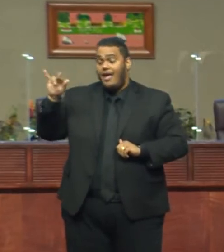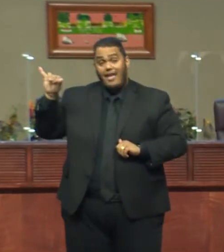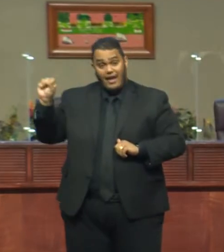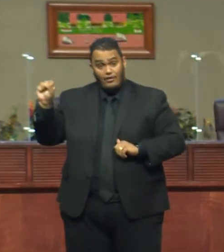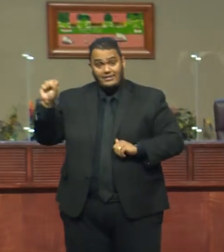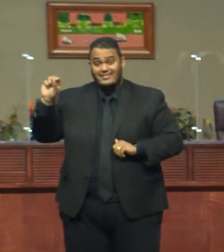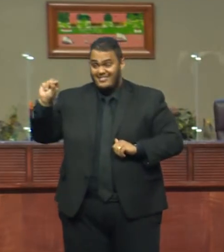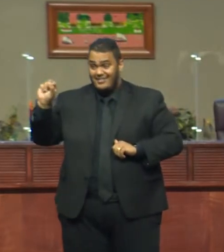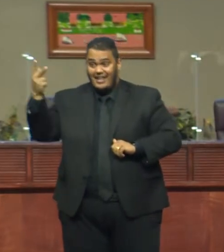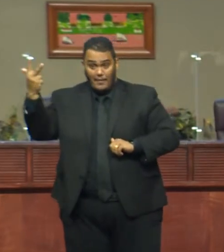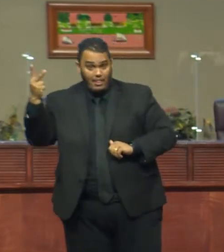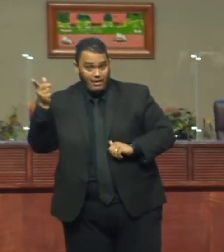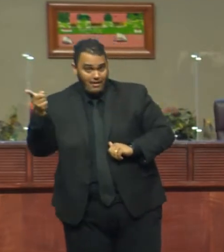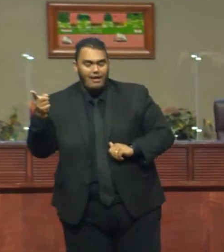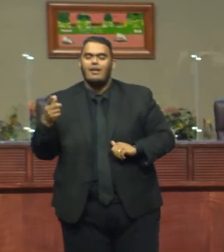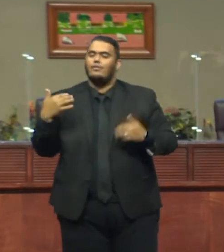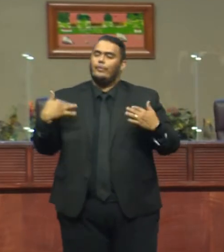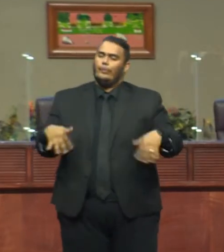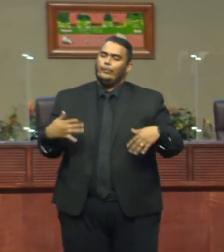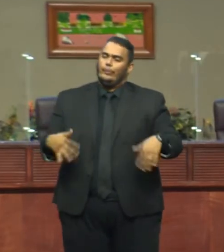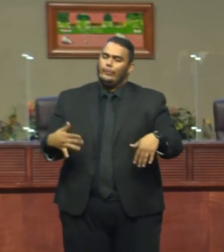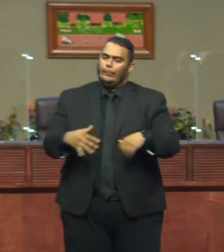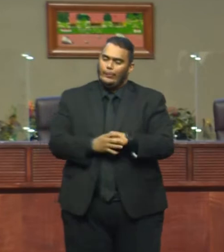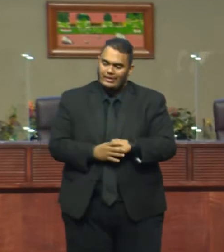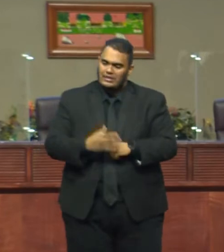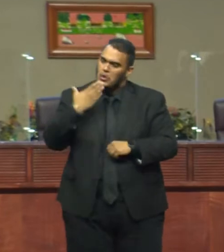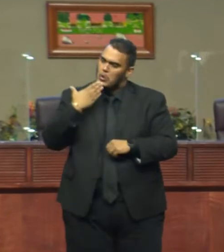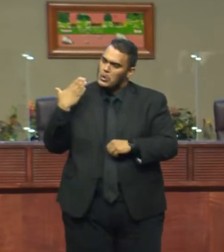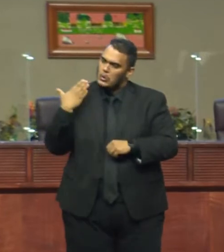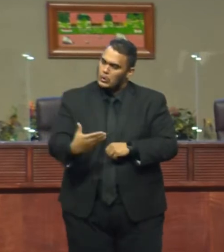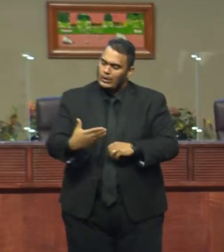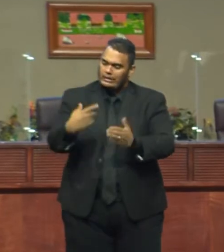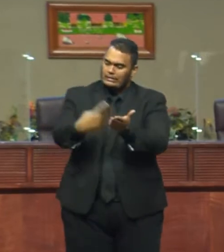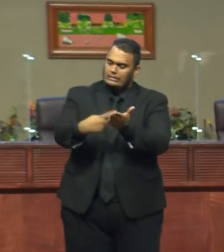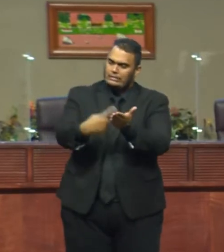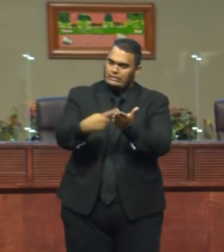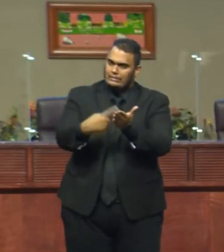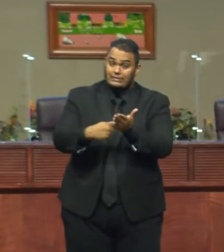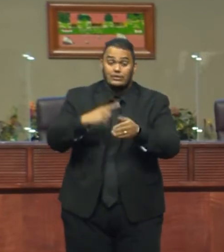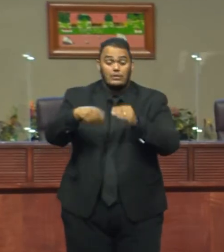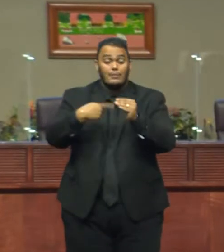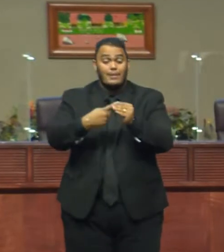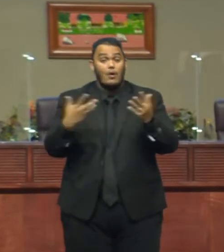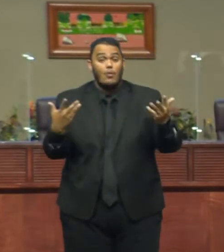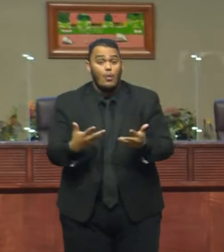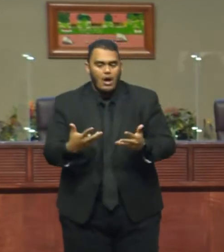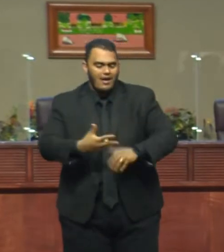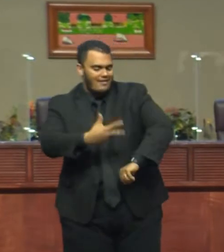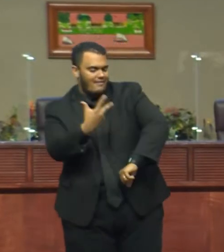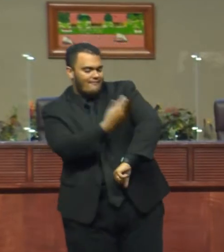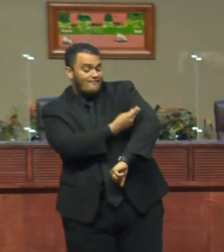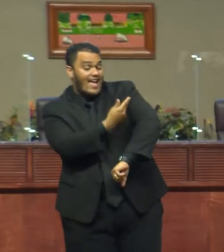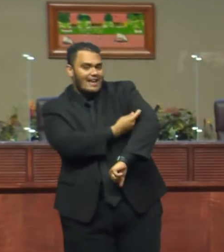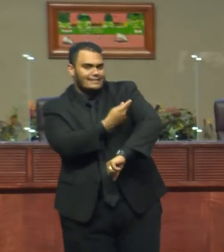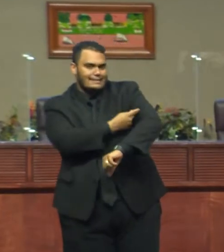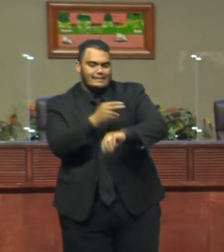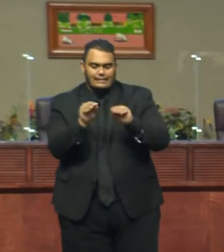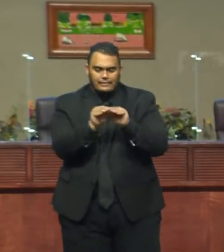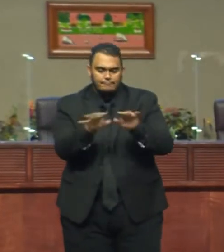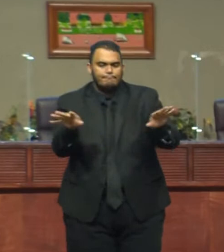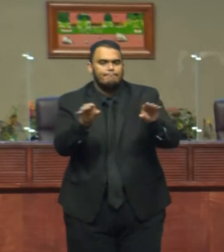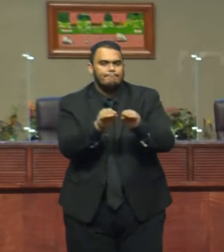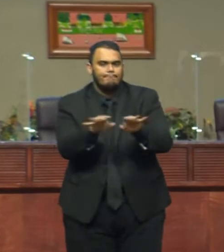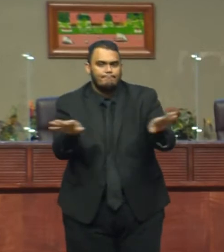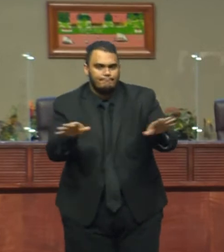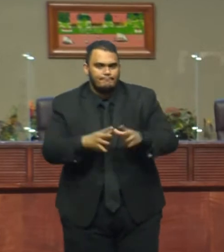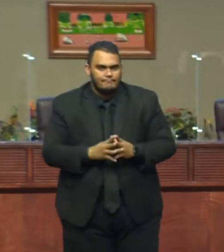good call and included candid conversations about vaccine distribution. The biggest takeaway I learned was that the